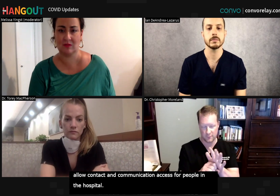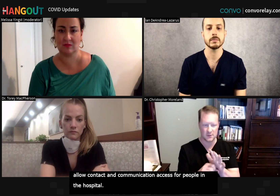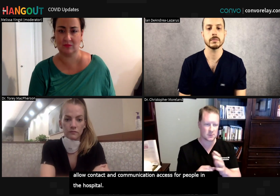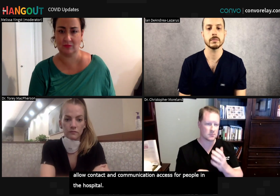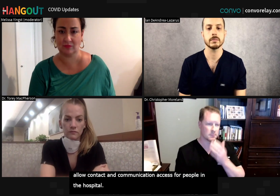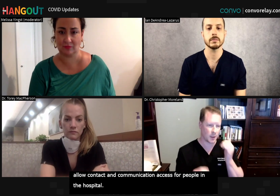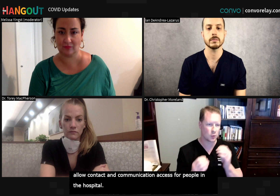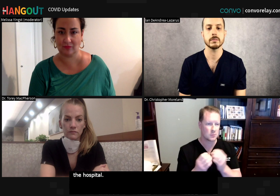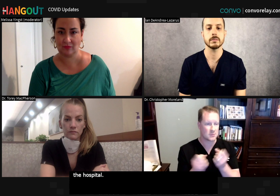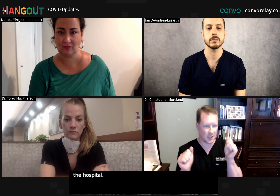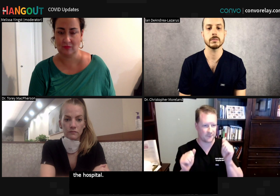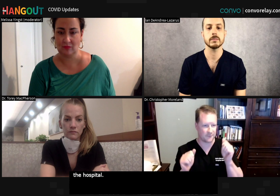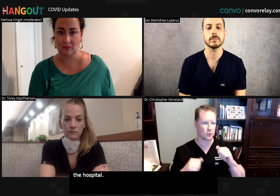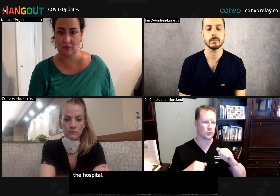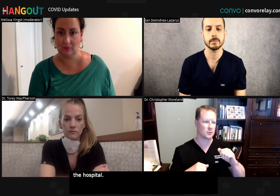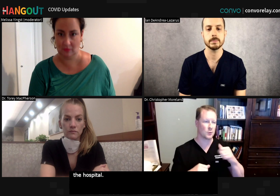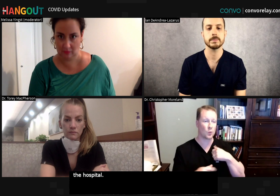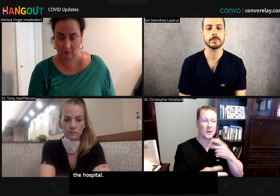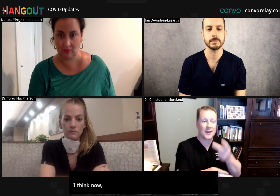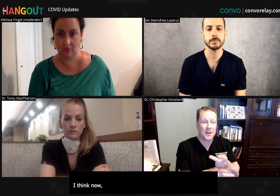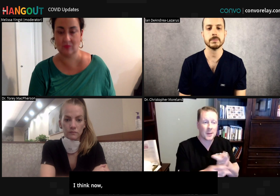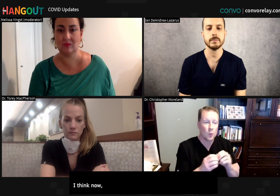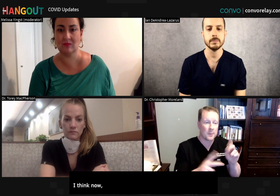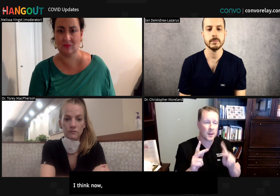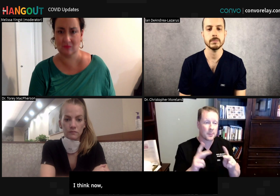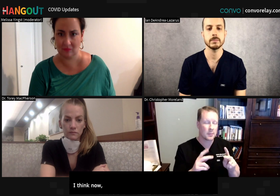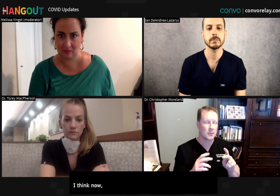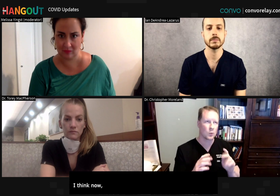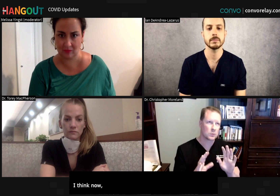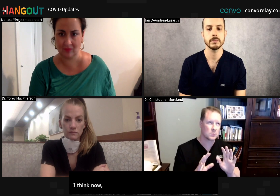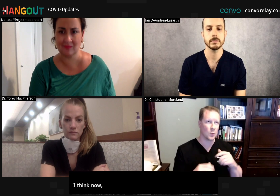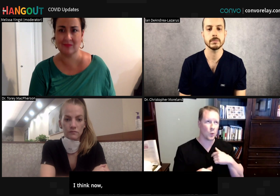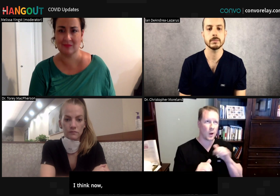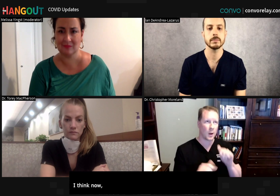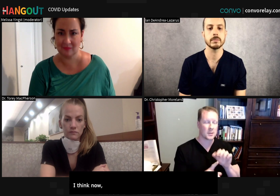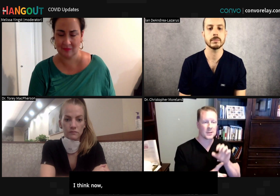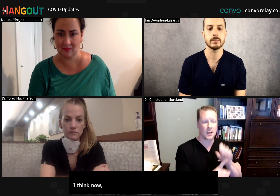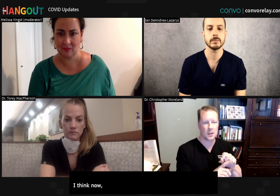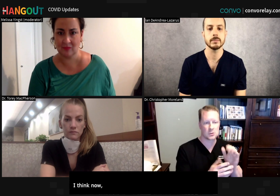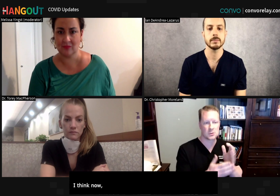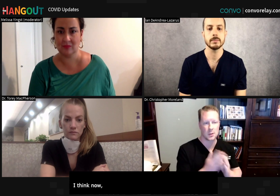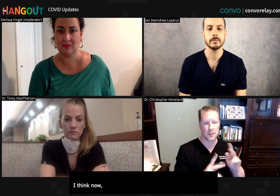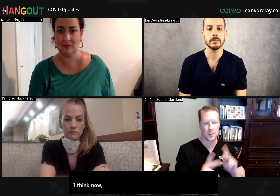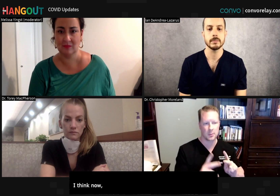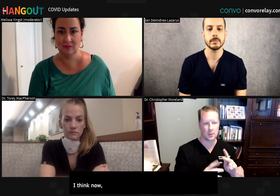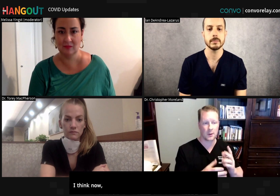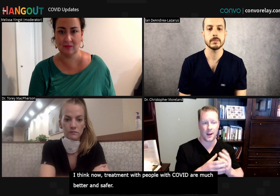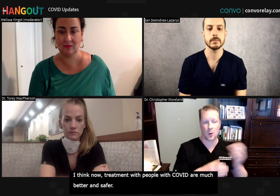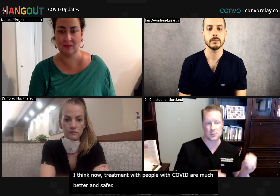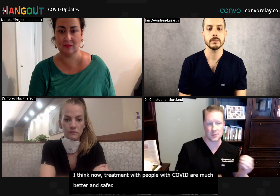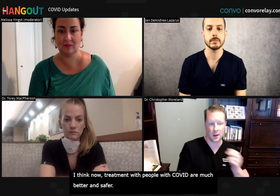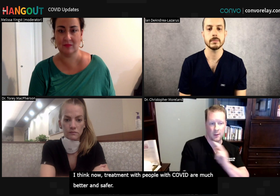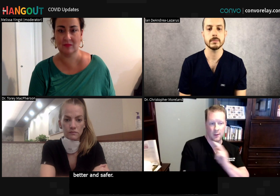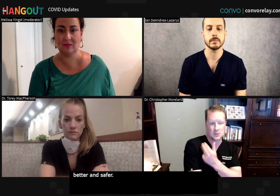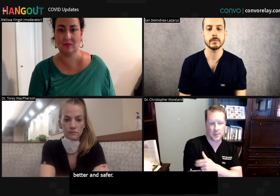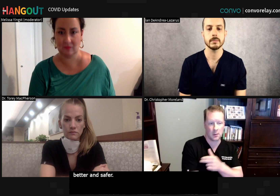for people with COVID are much better and safer, we're able to catch more